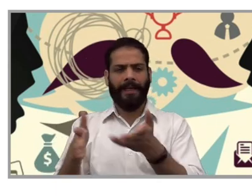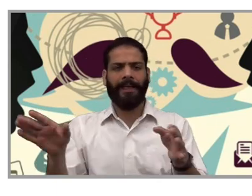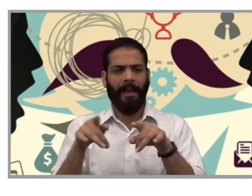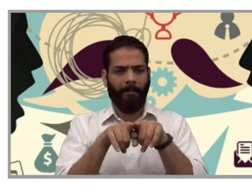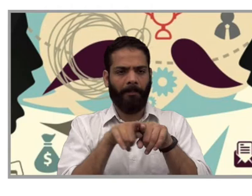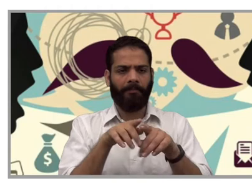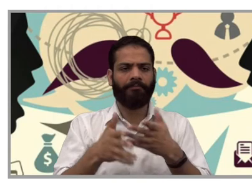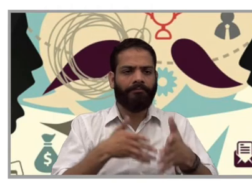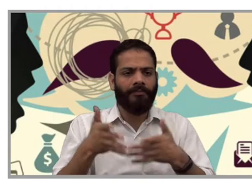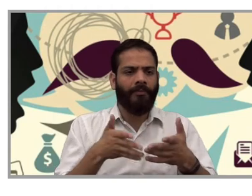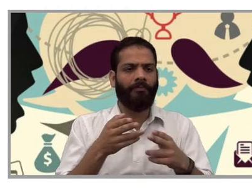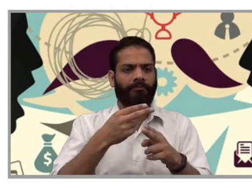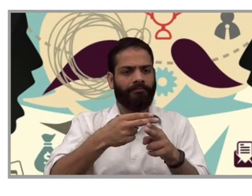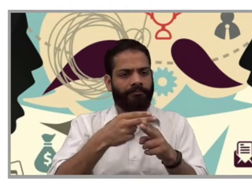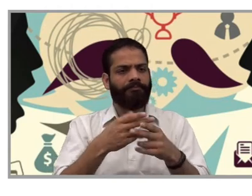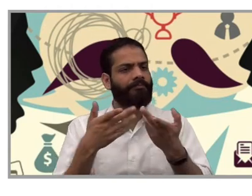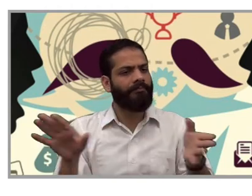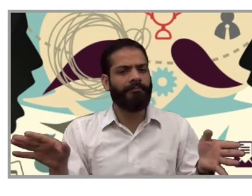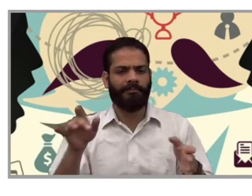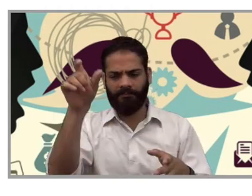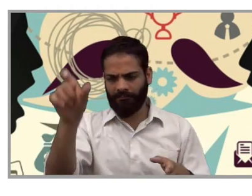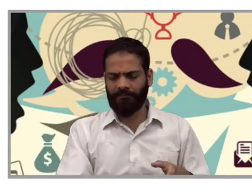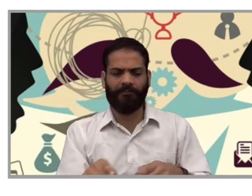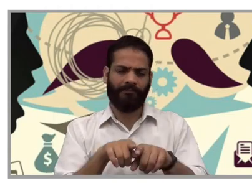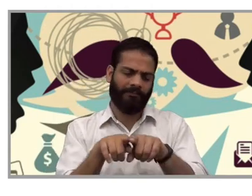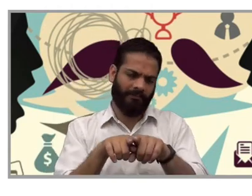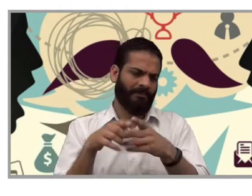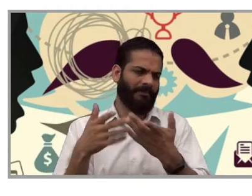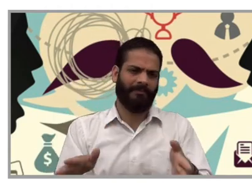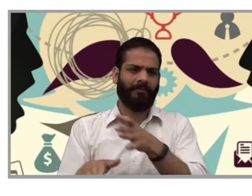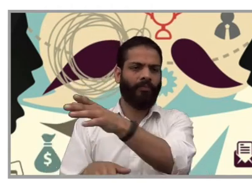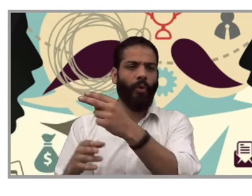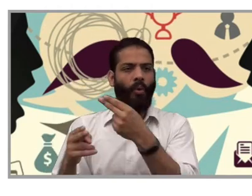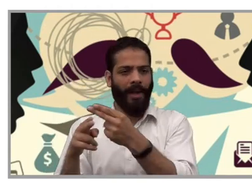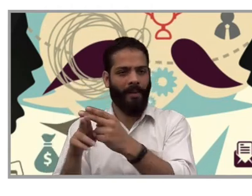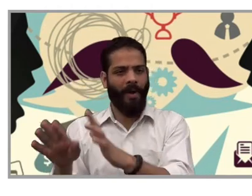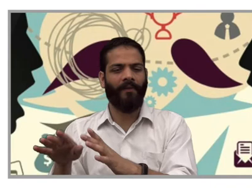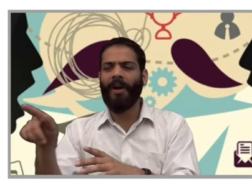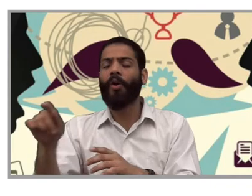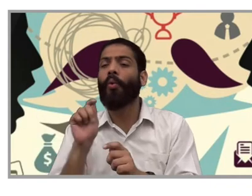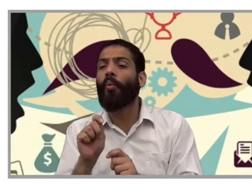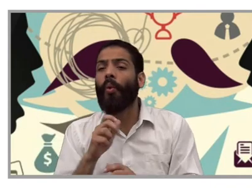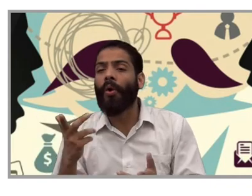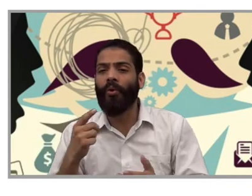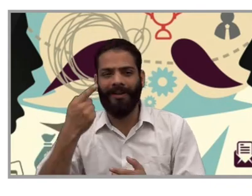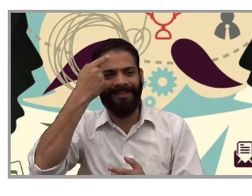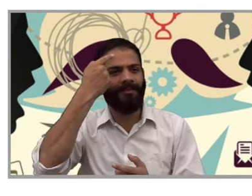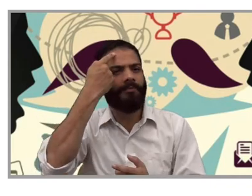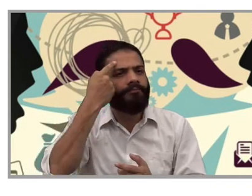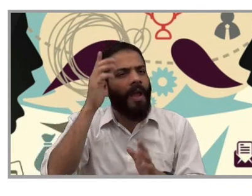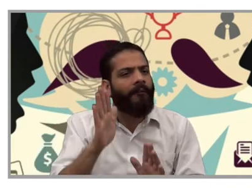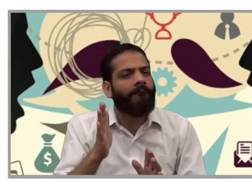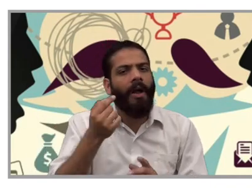In the Indian deaf community, a personal sign name is often coined on the basis of a person's physical